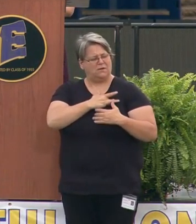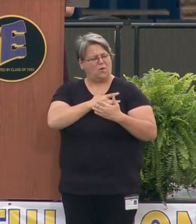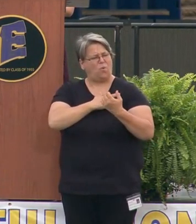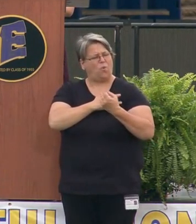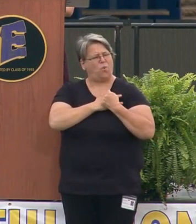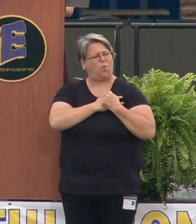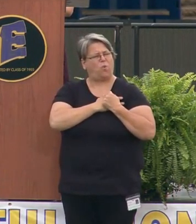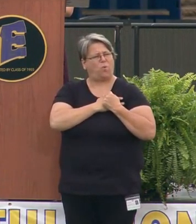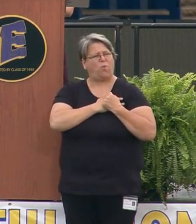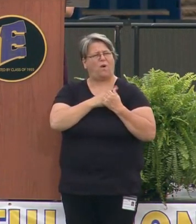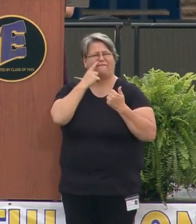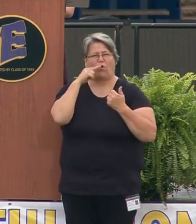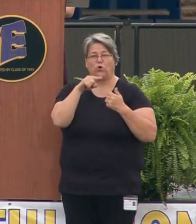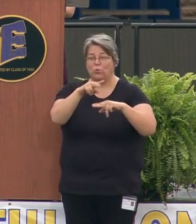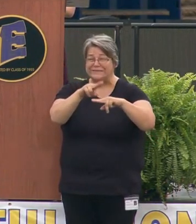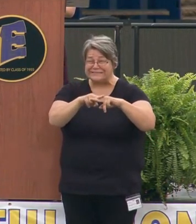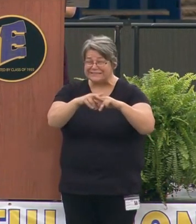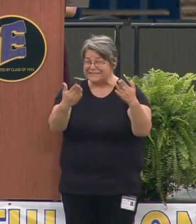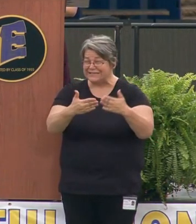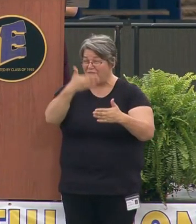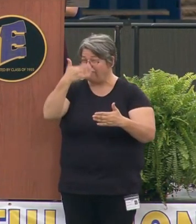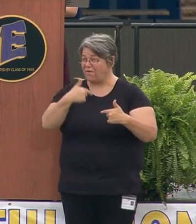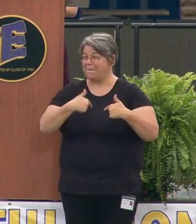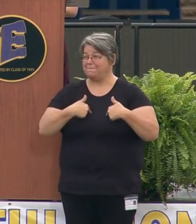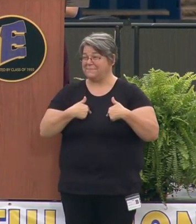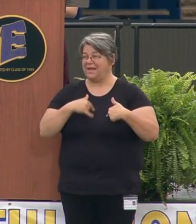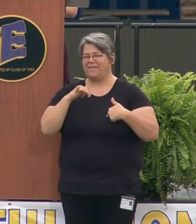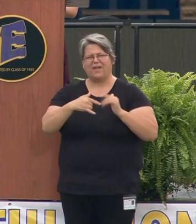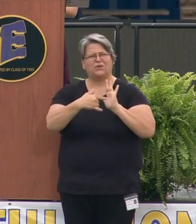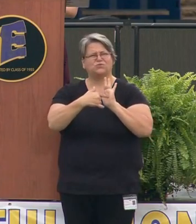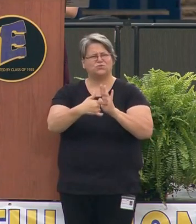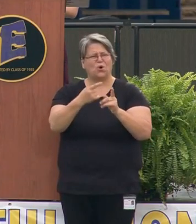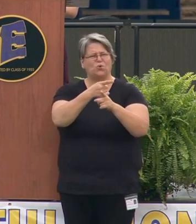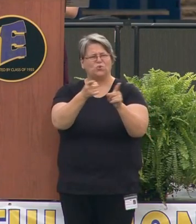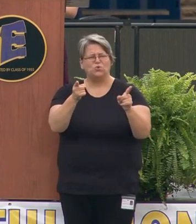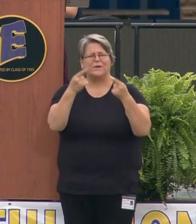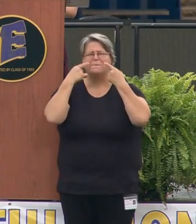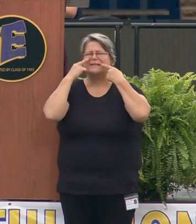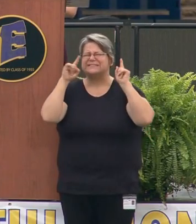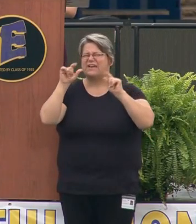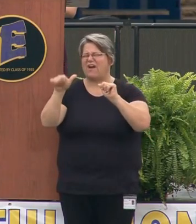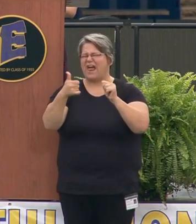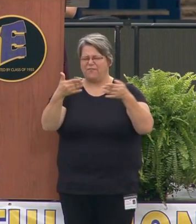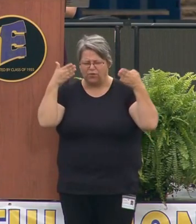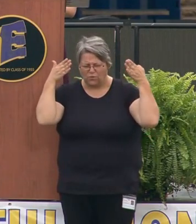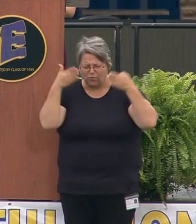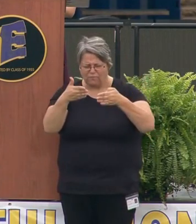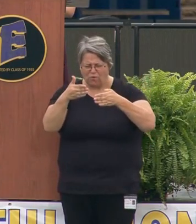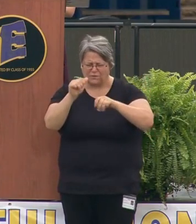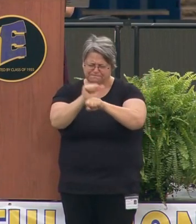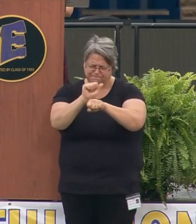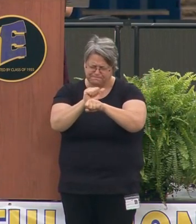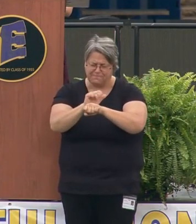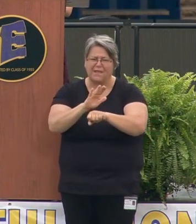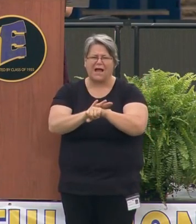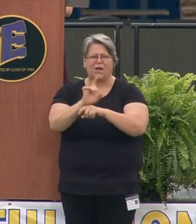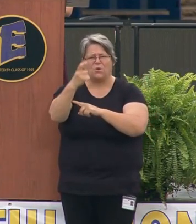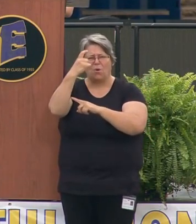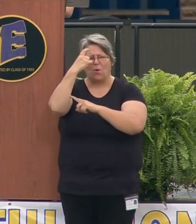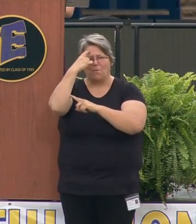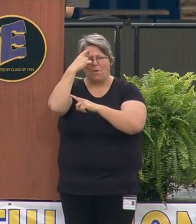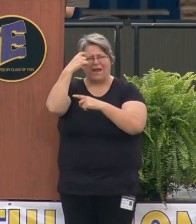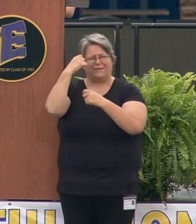right here, you sitting in front of me, is a sign that you can do anything you set your minds to. You're brave